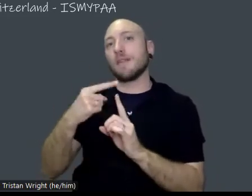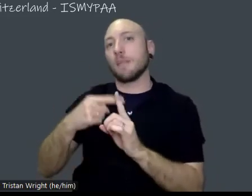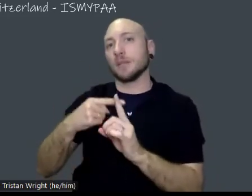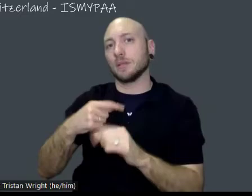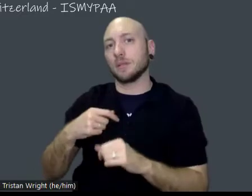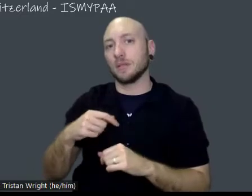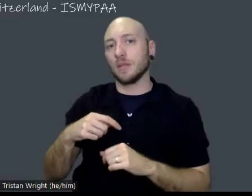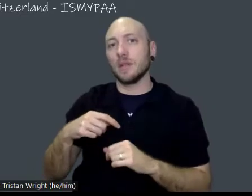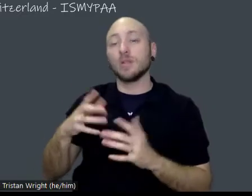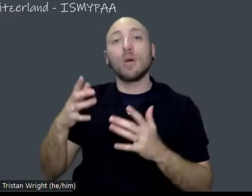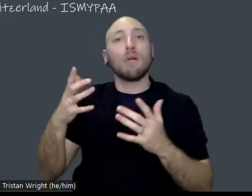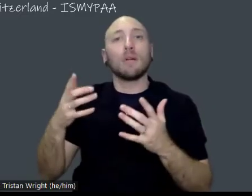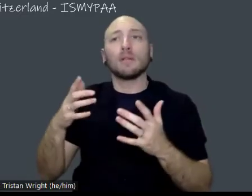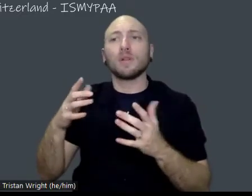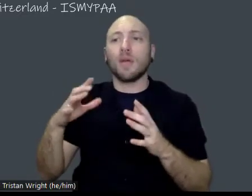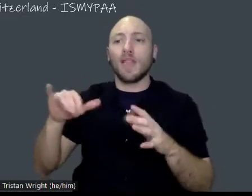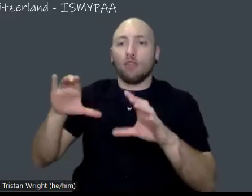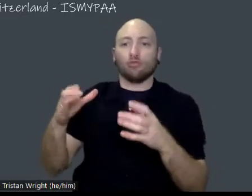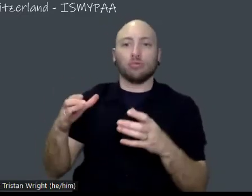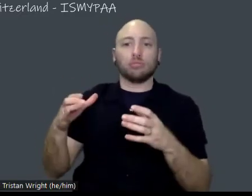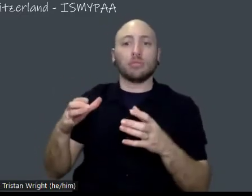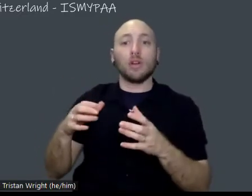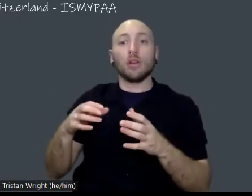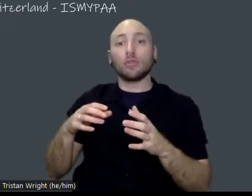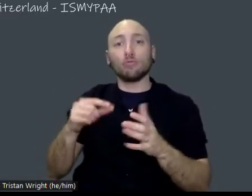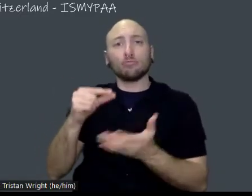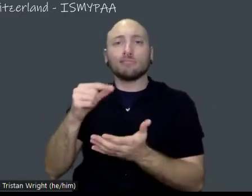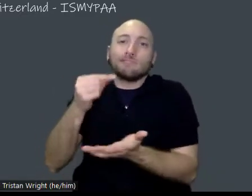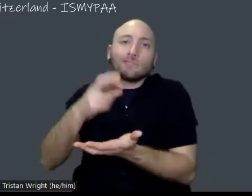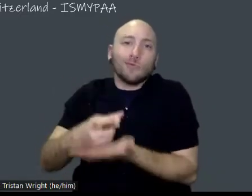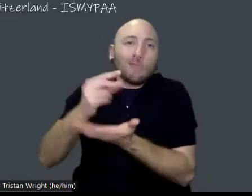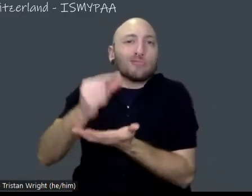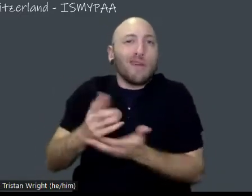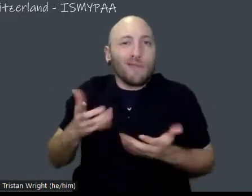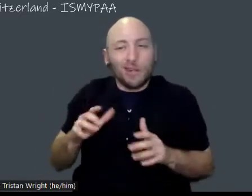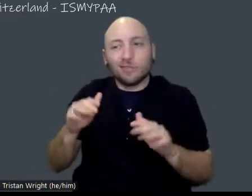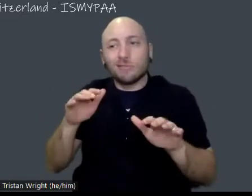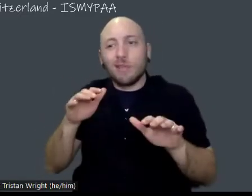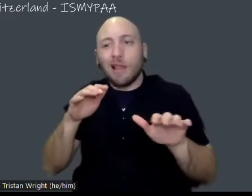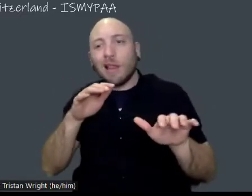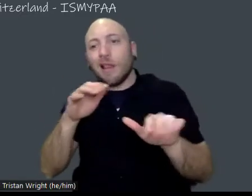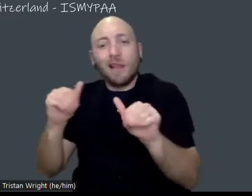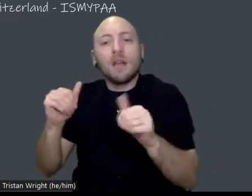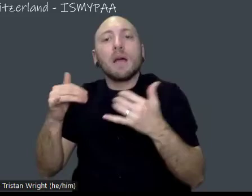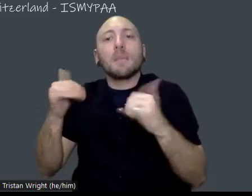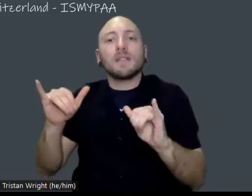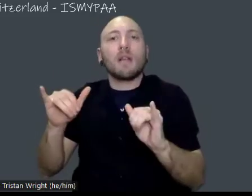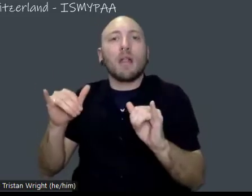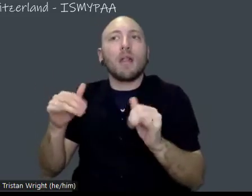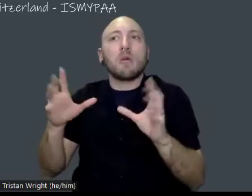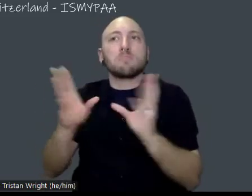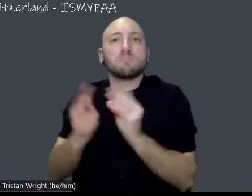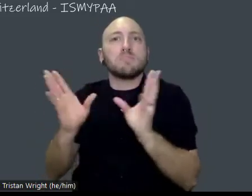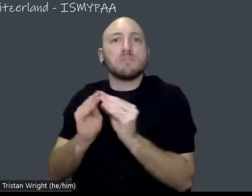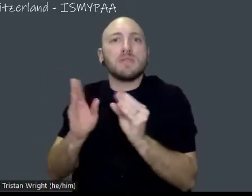we meet once a week. And during that year, I relapsed